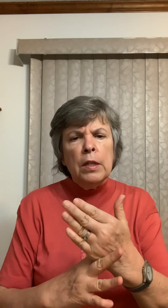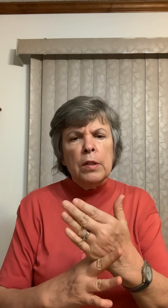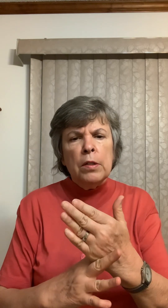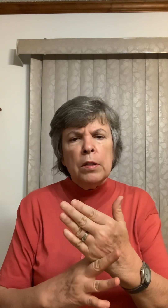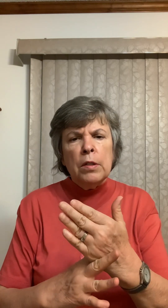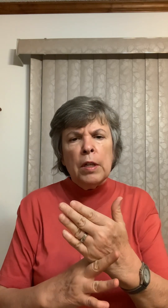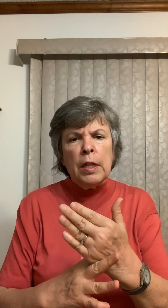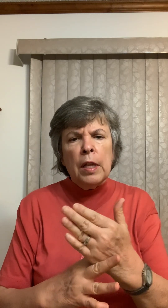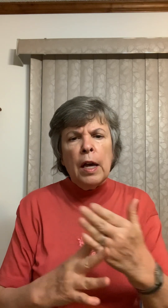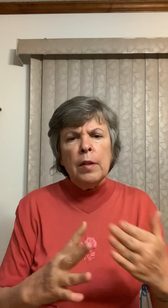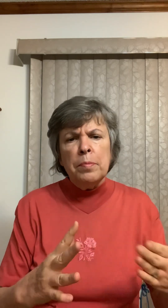is like that.